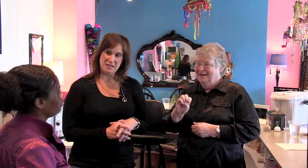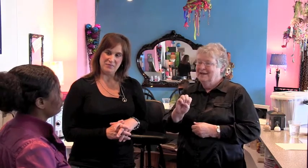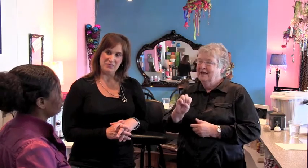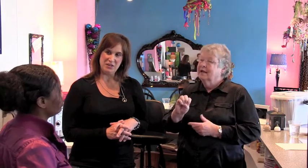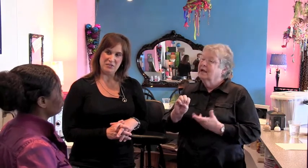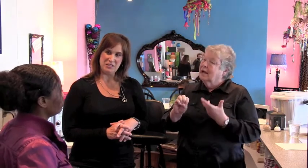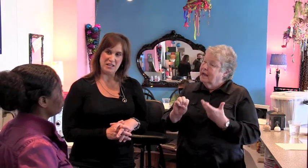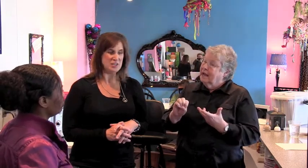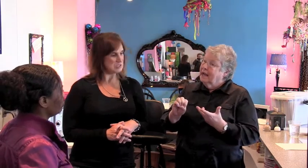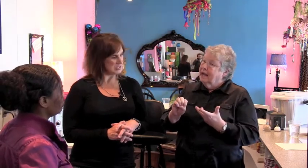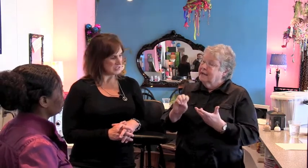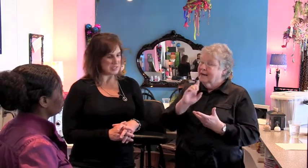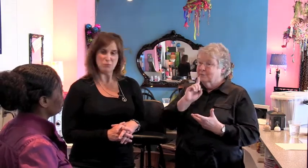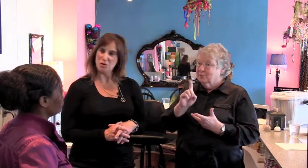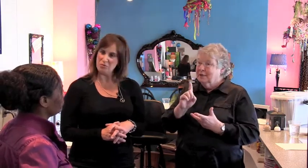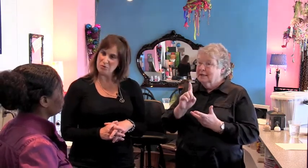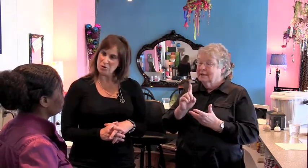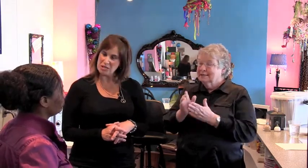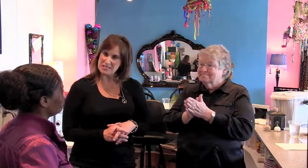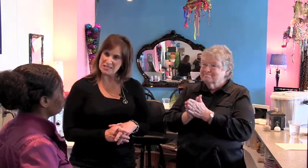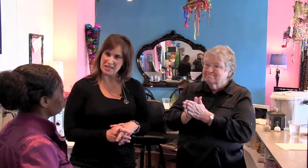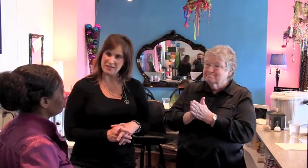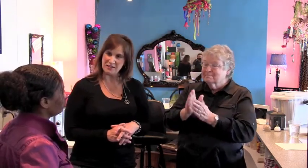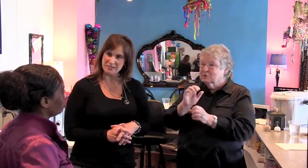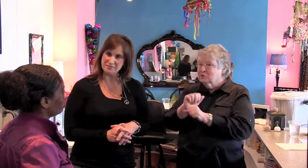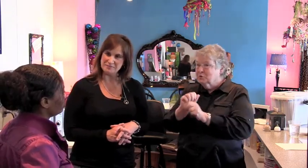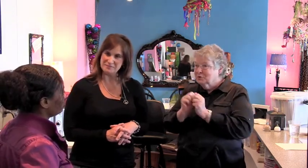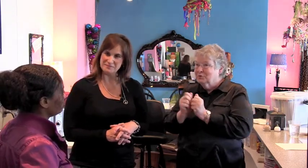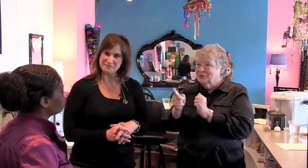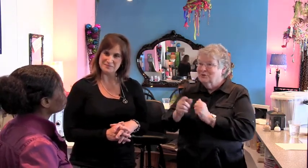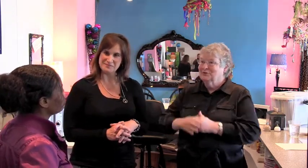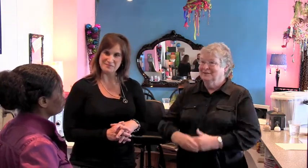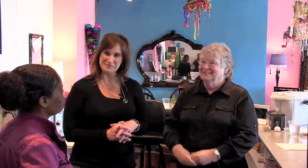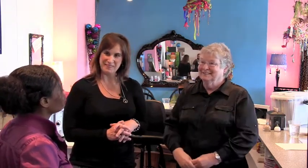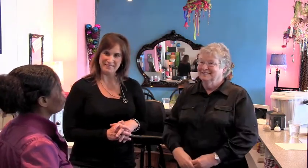And I'm very anxious that we're going to be working together.